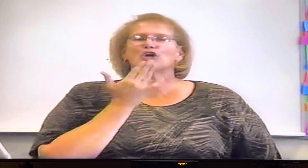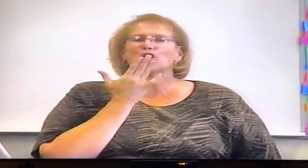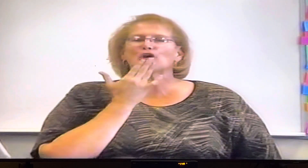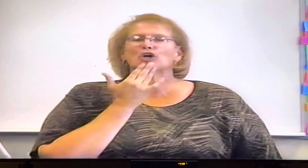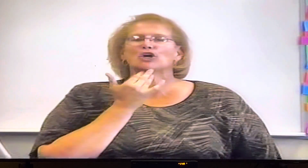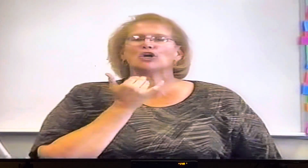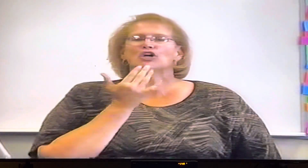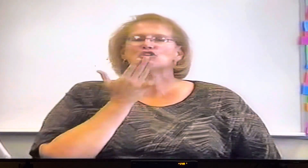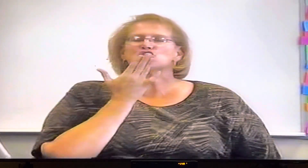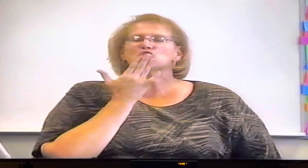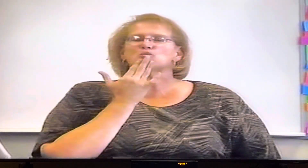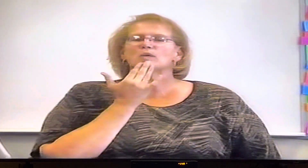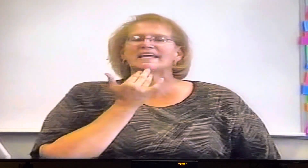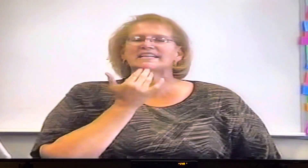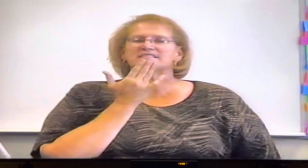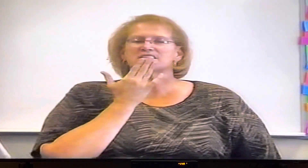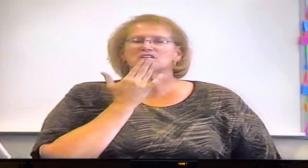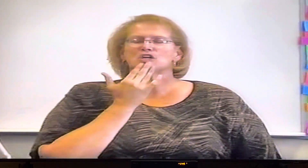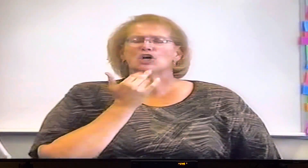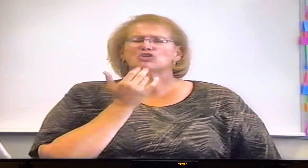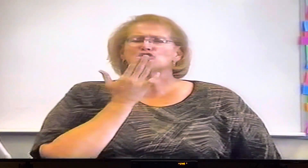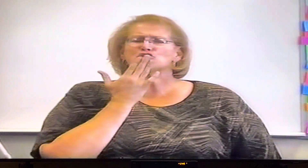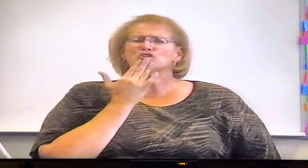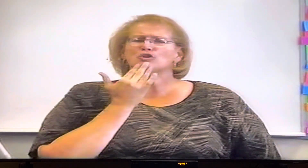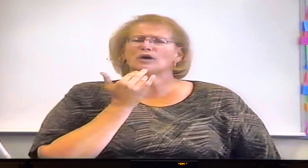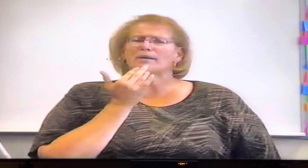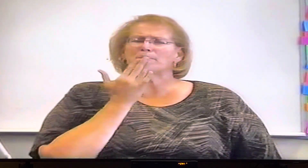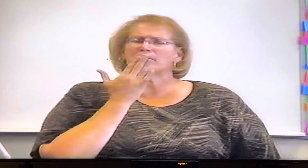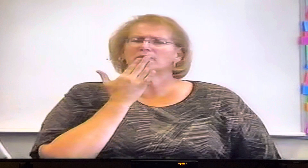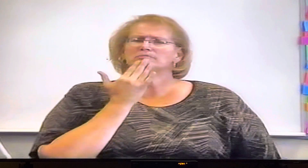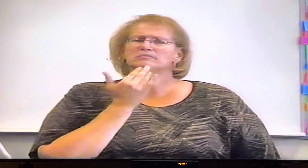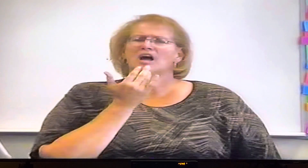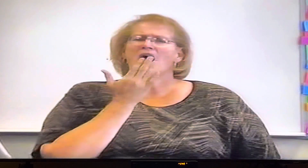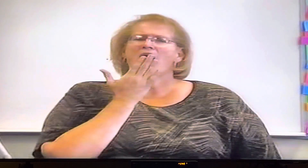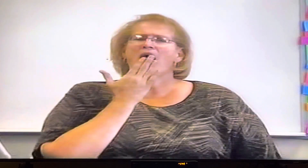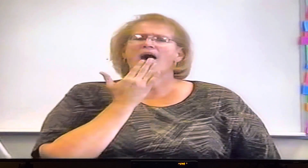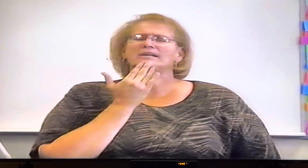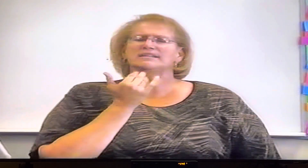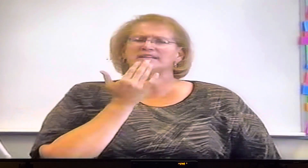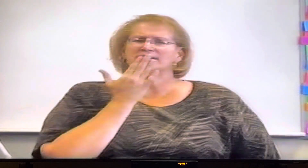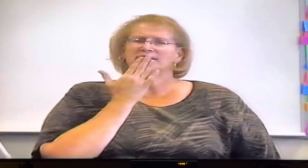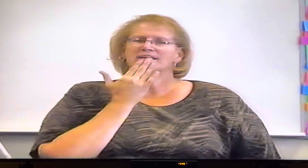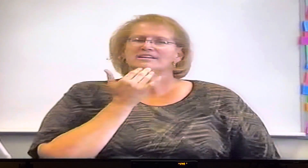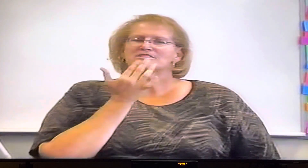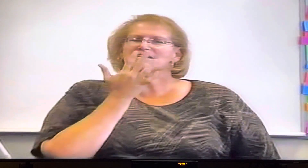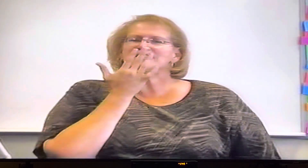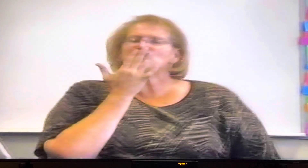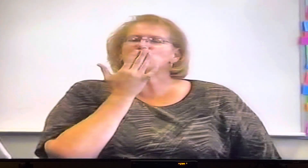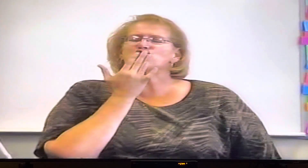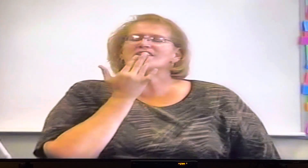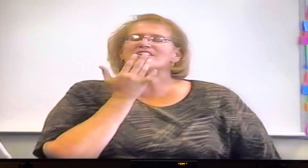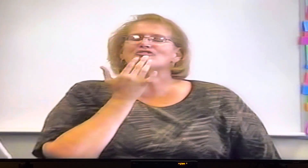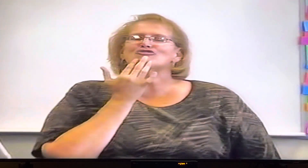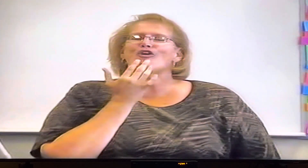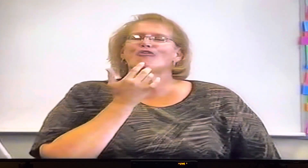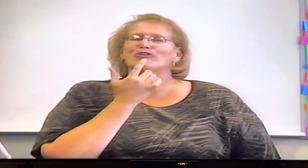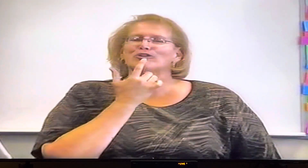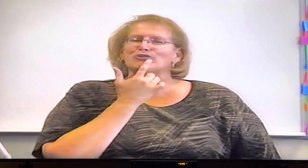Sugar. Sweet. Syrup. Honey. Because it trickles over your